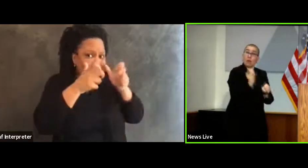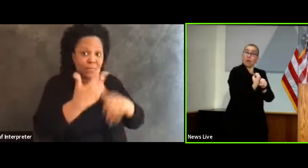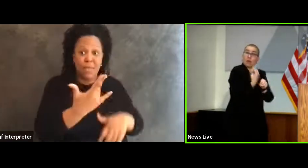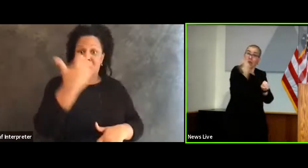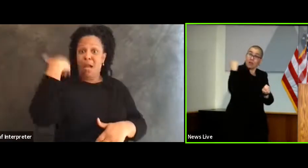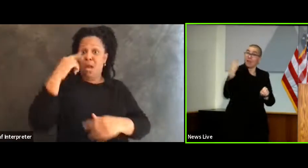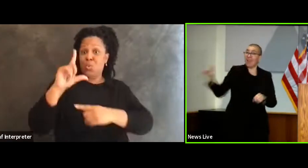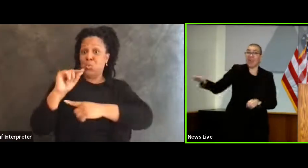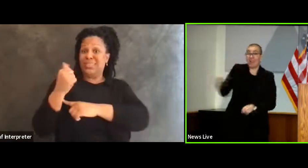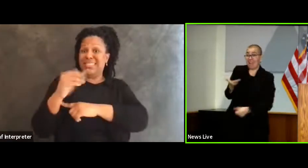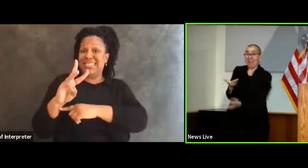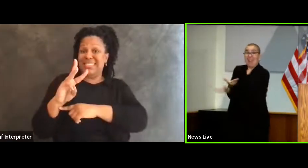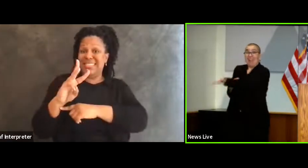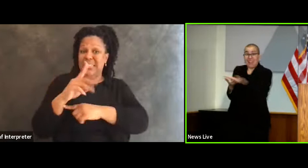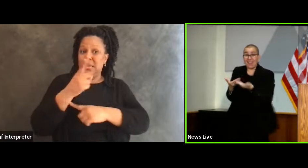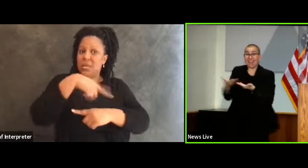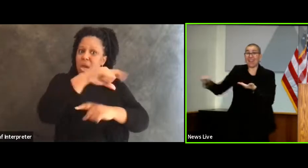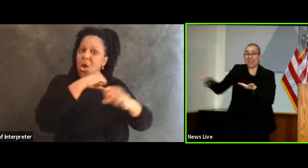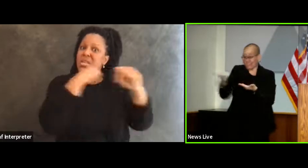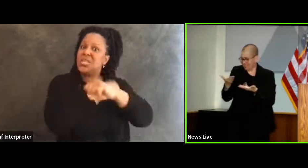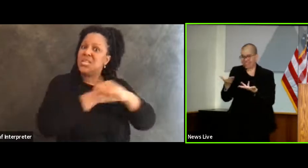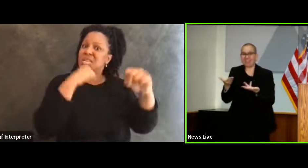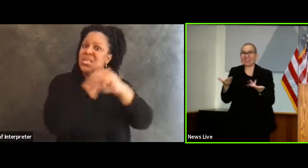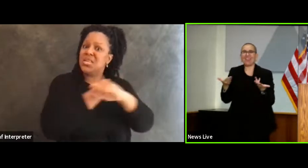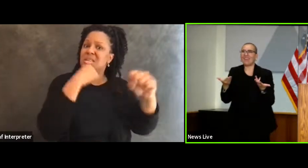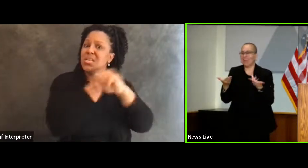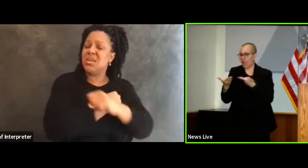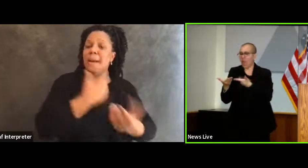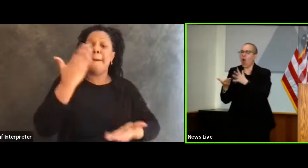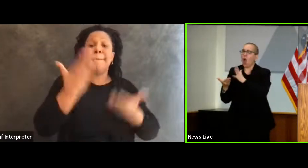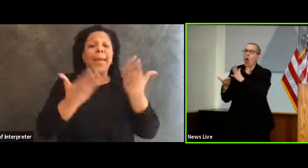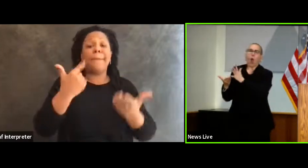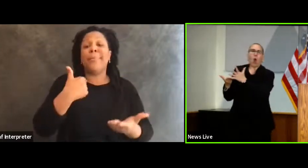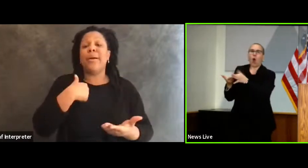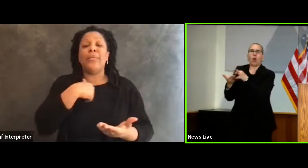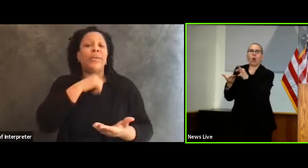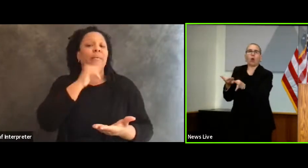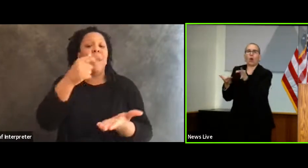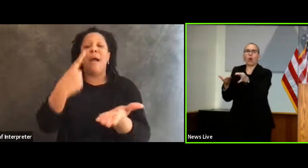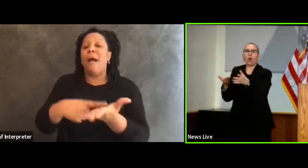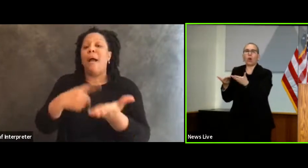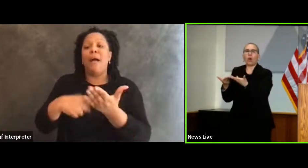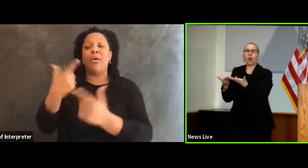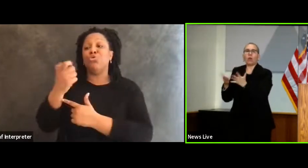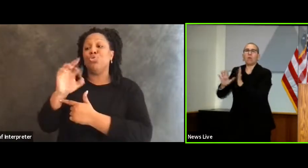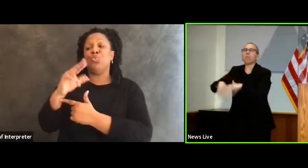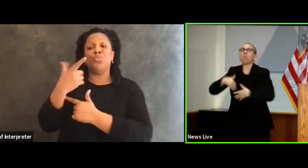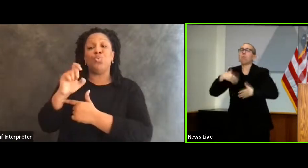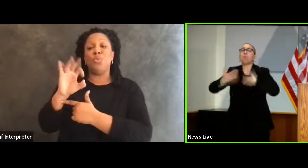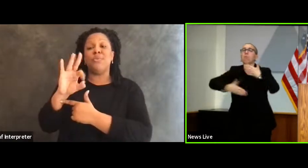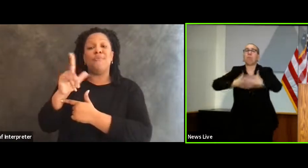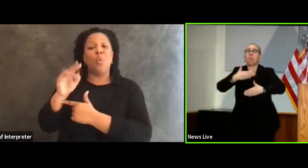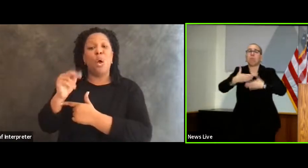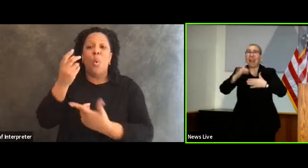for, perhaps we would not be talking about the loss of George Floyd's life and the loss of Daunte Wright's life.